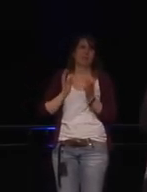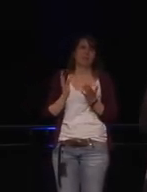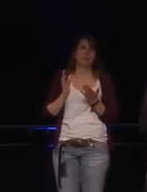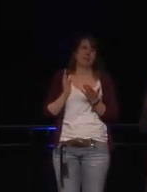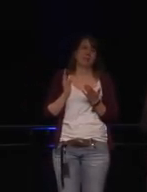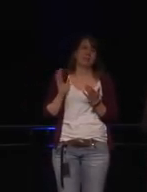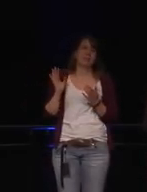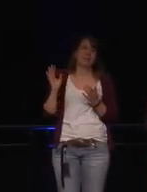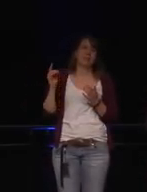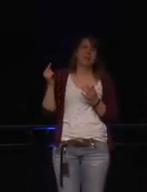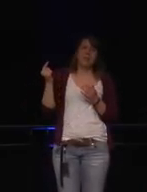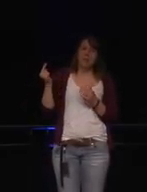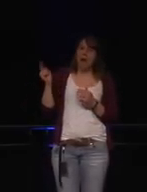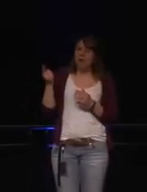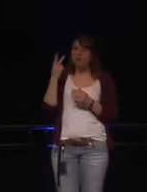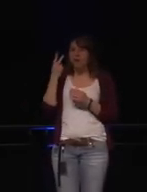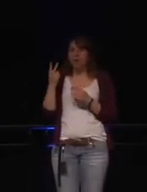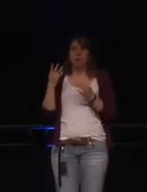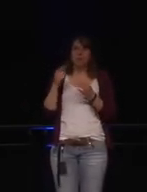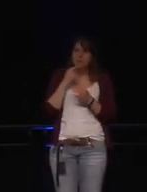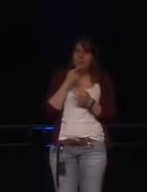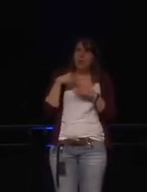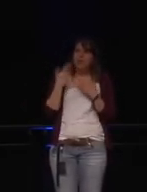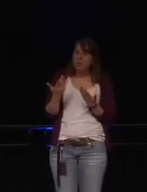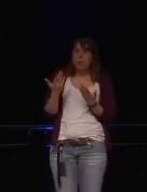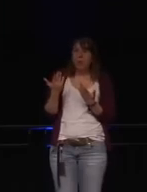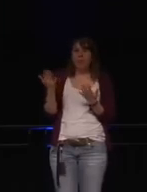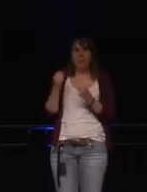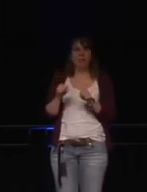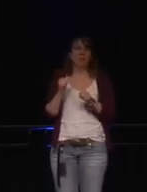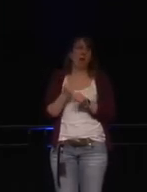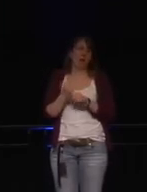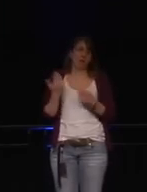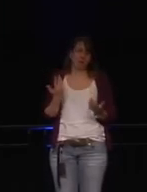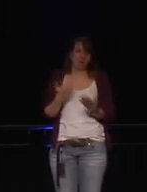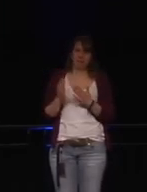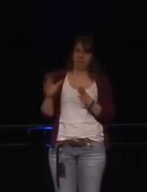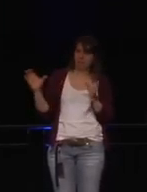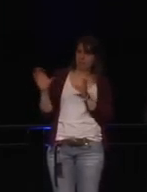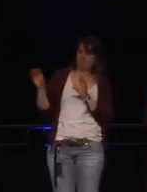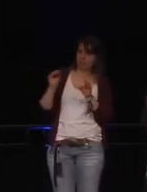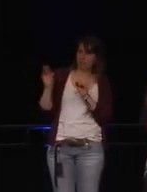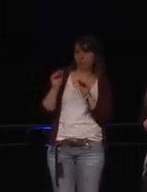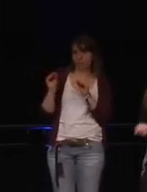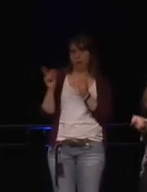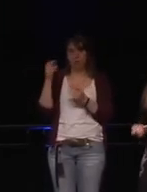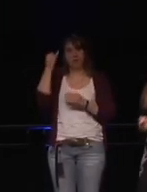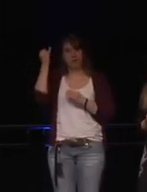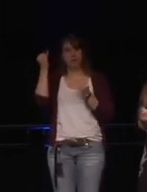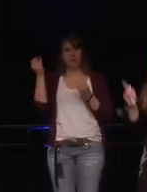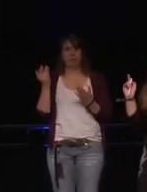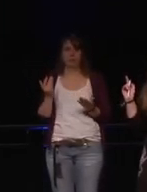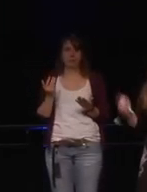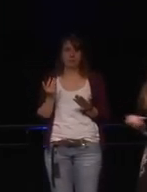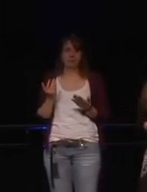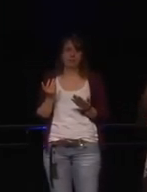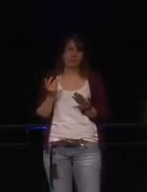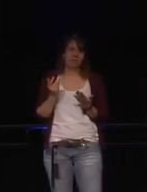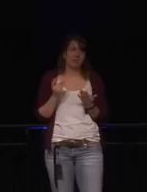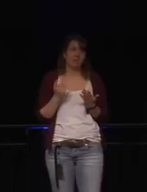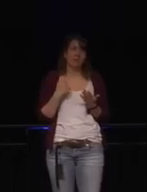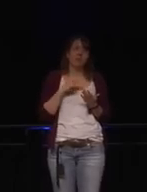the Green MEP, Jan-Philipp Albrecht, from his program, because he is dealing